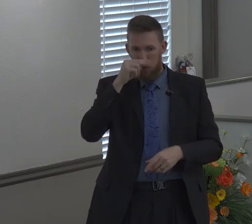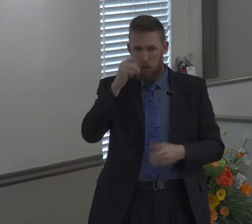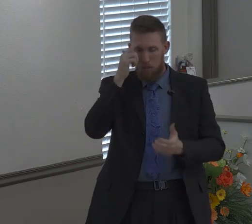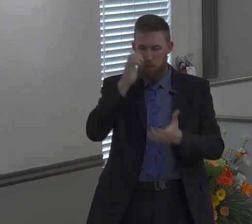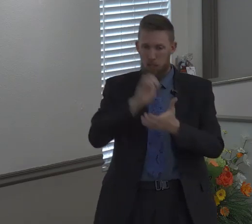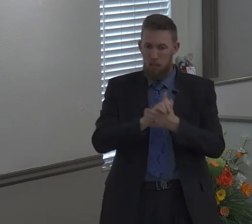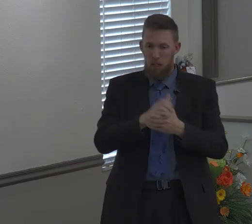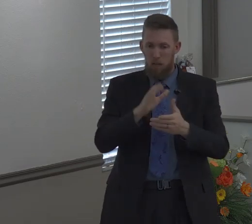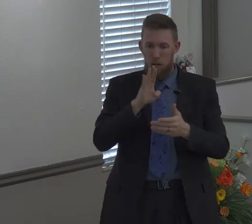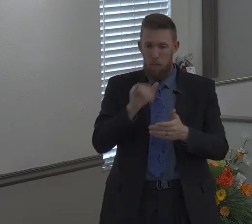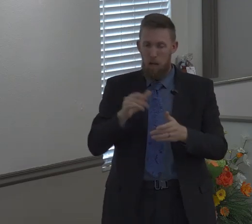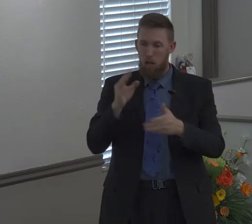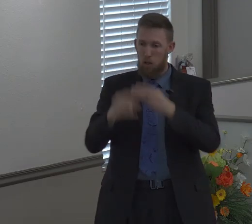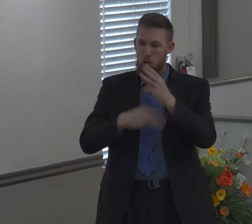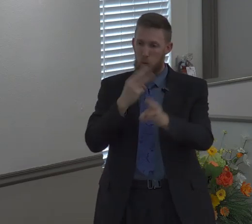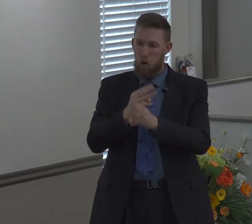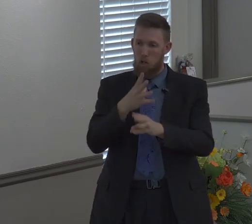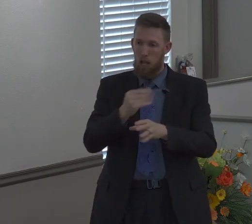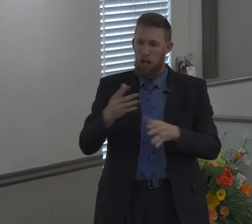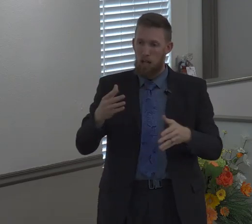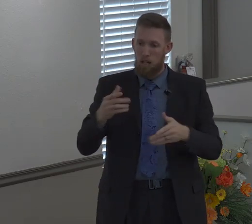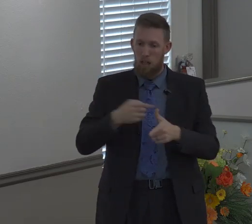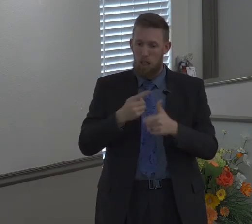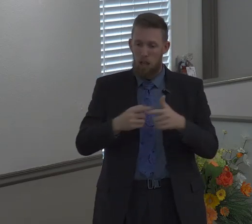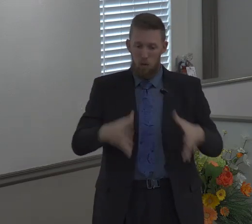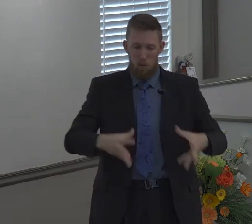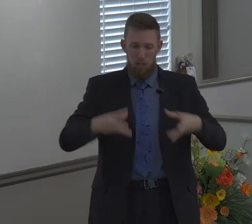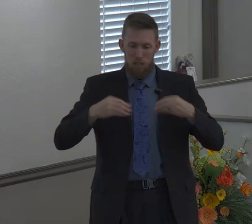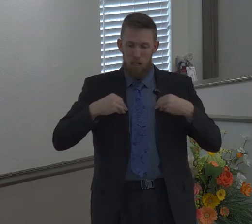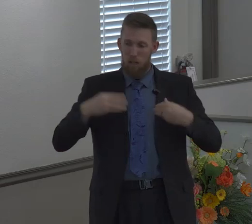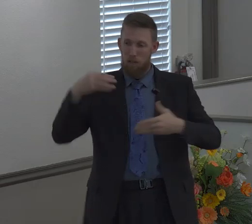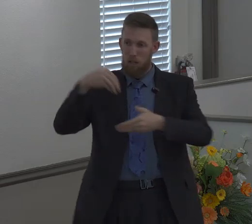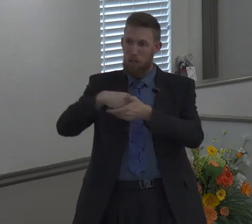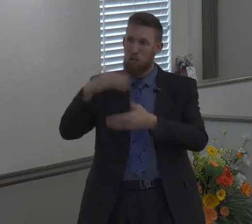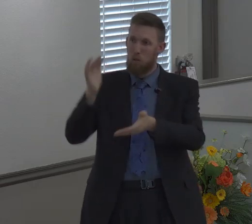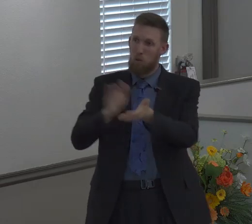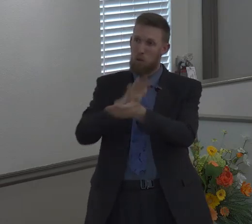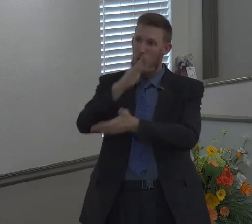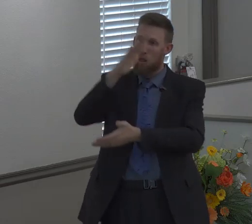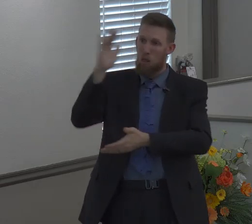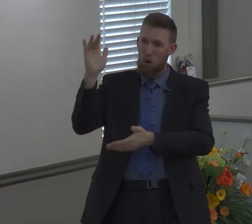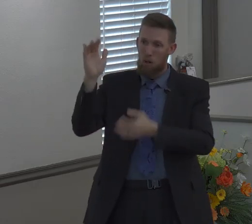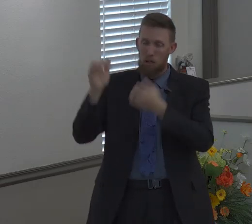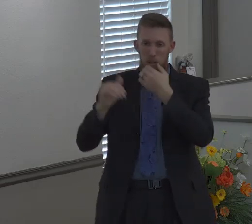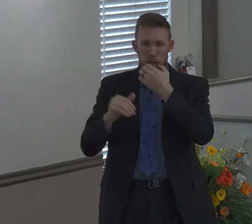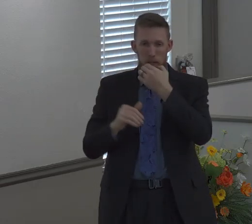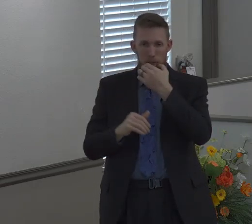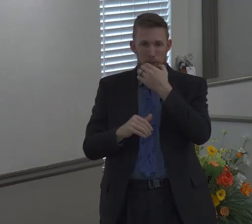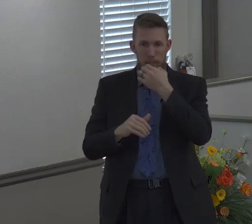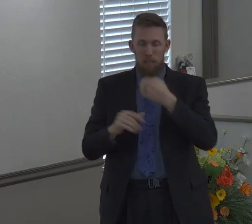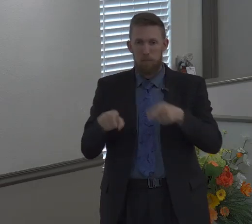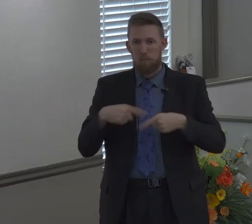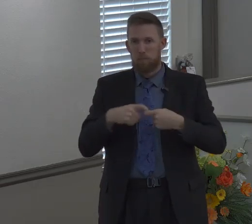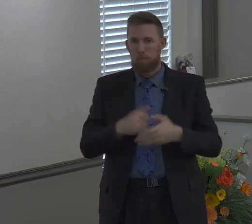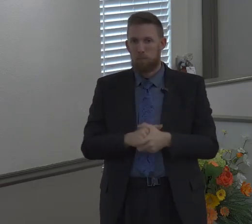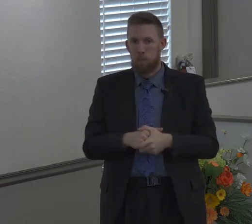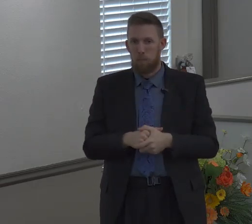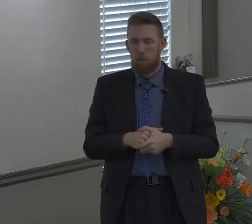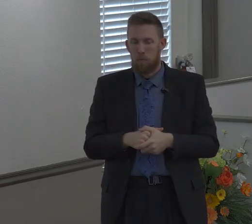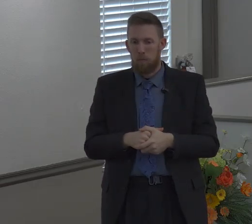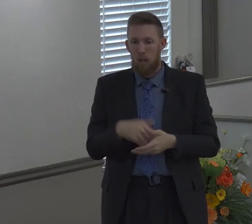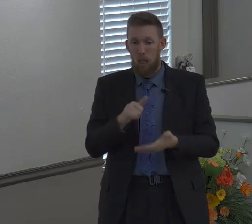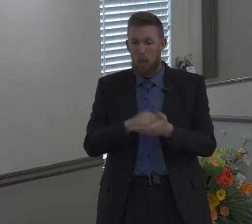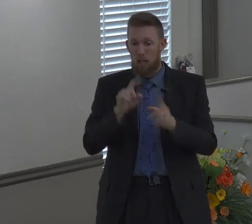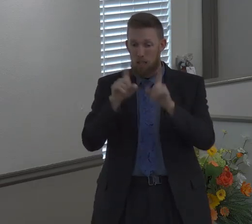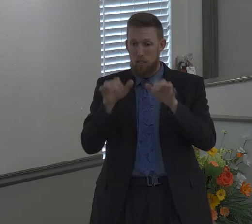Gentiles, believed on in the world, received up into glory. That's the test. The only way that you can be saved is